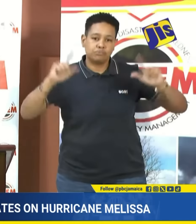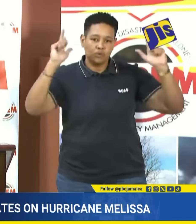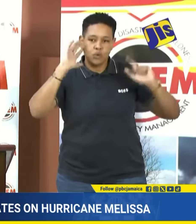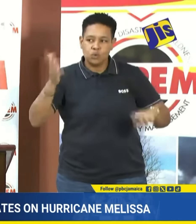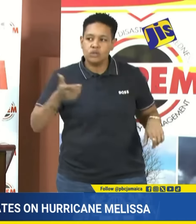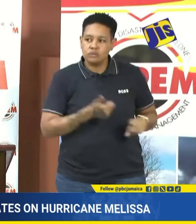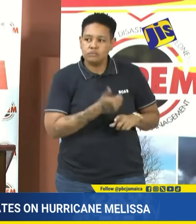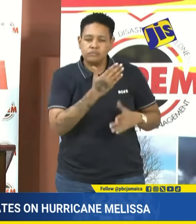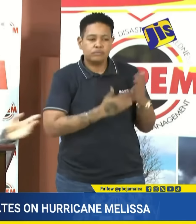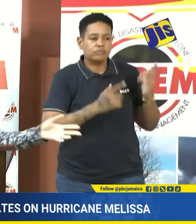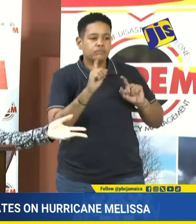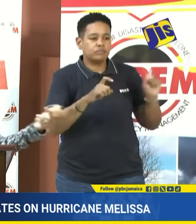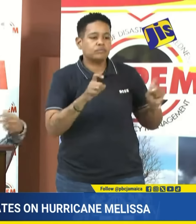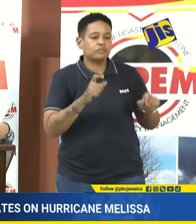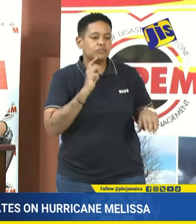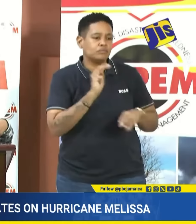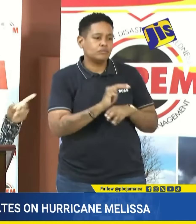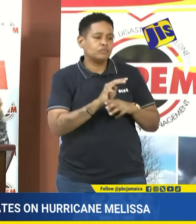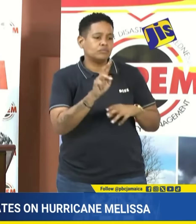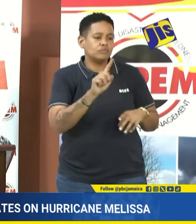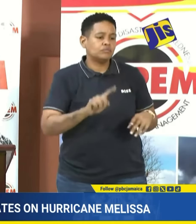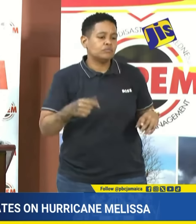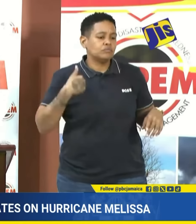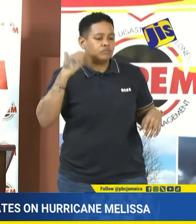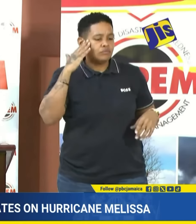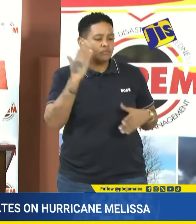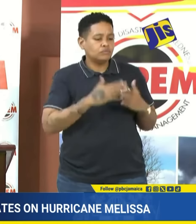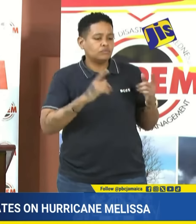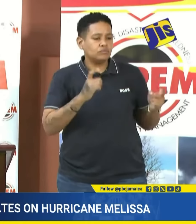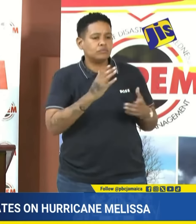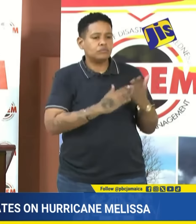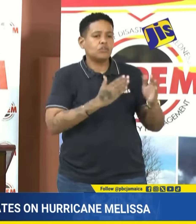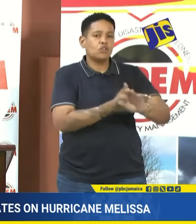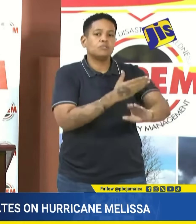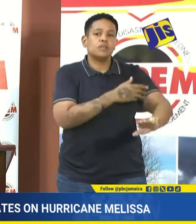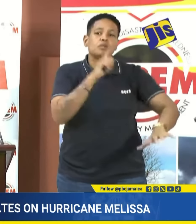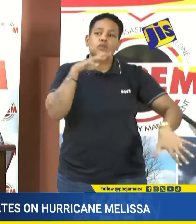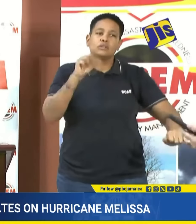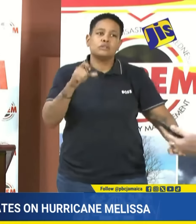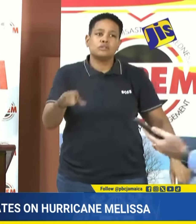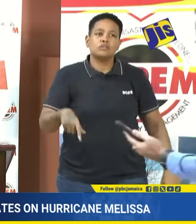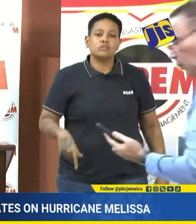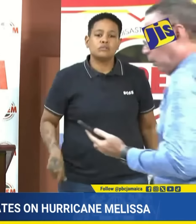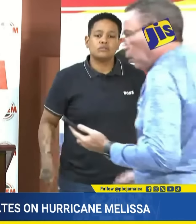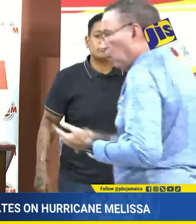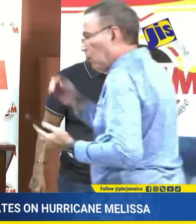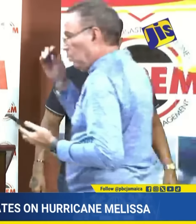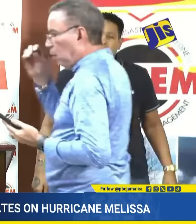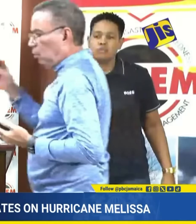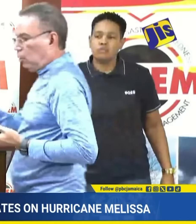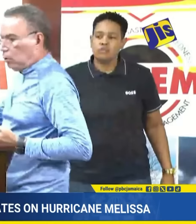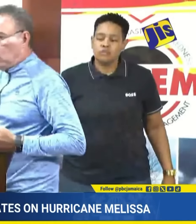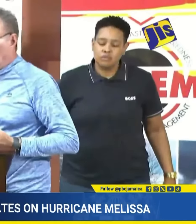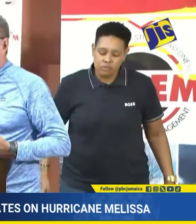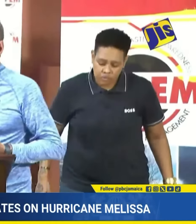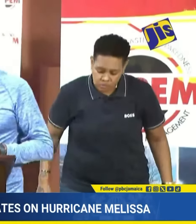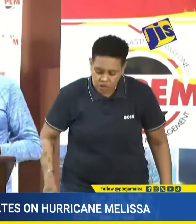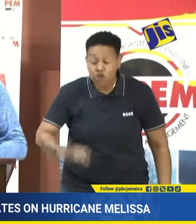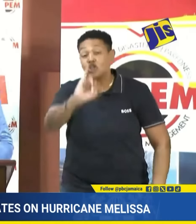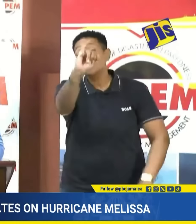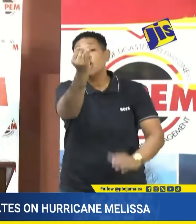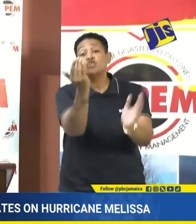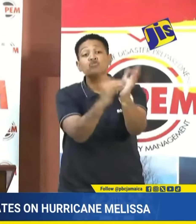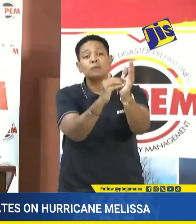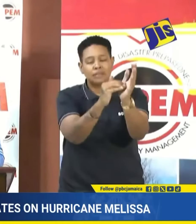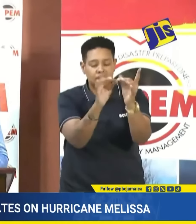conference. There's some questions. Minister Vaz, I know you need to give us some more updates, and then we'll take more questions. Just to